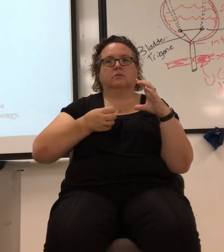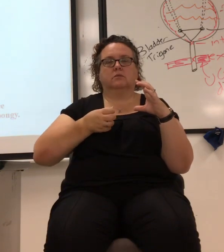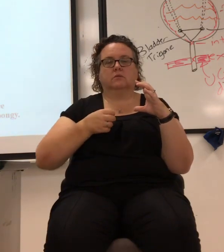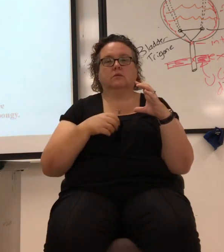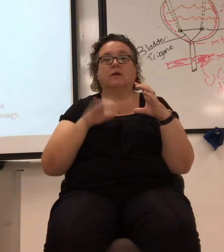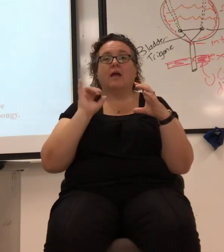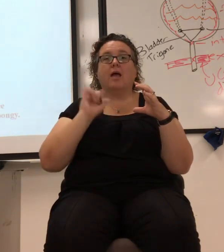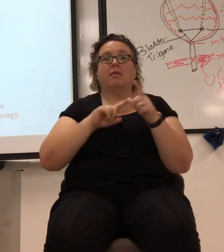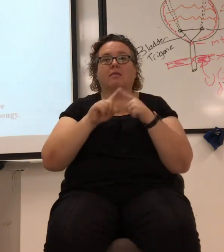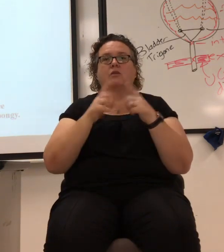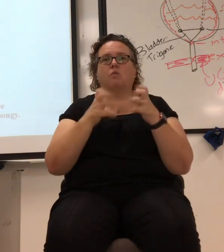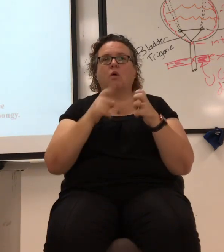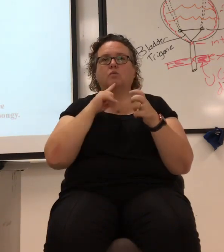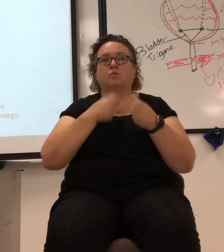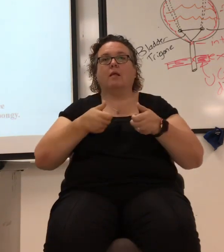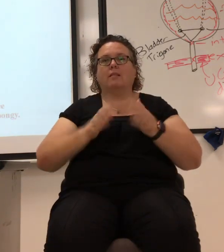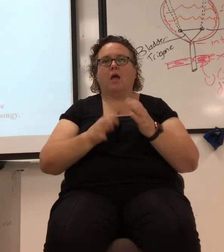Okay.